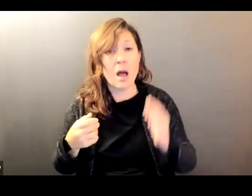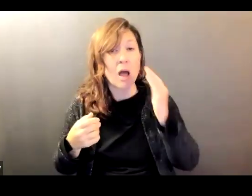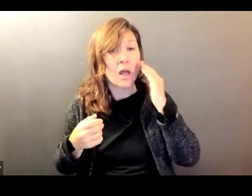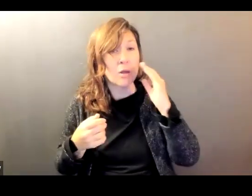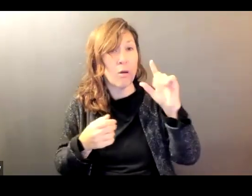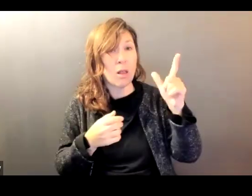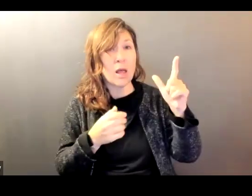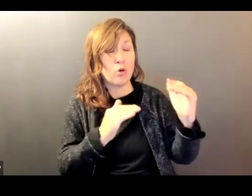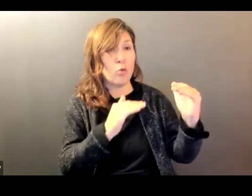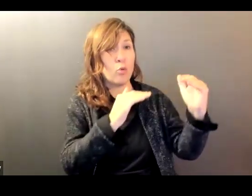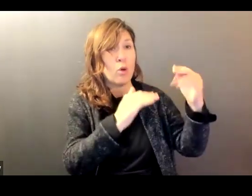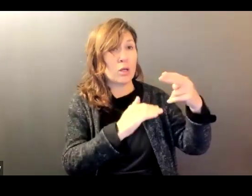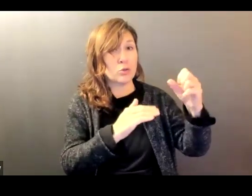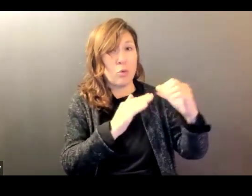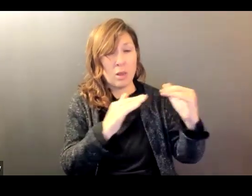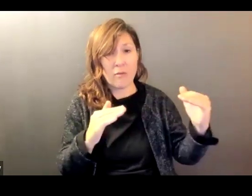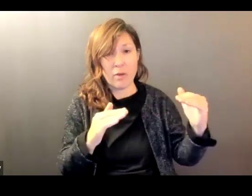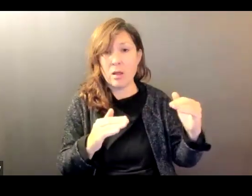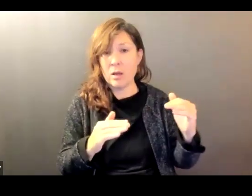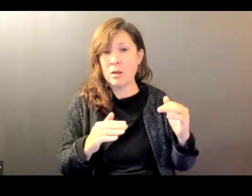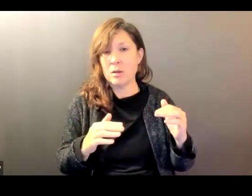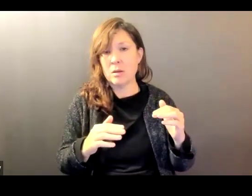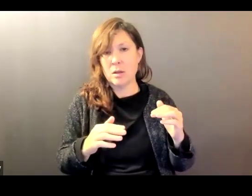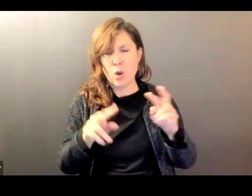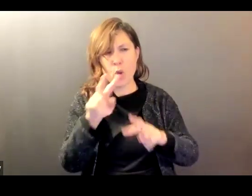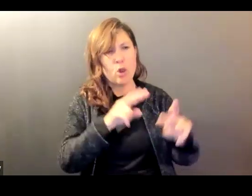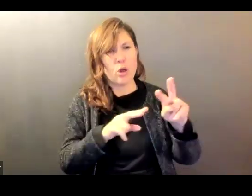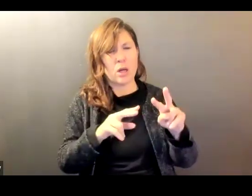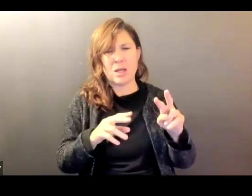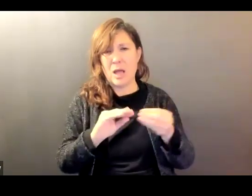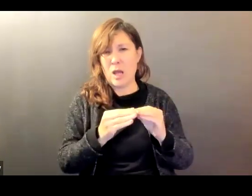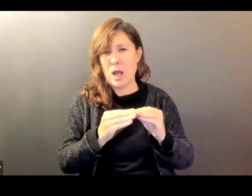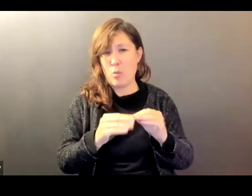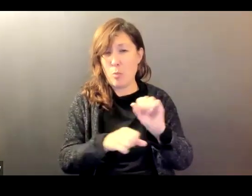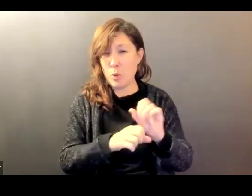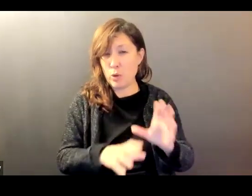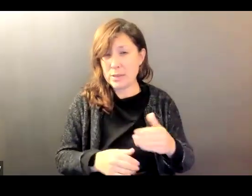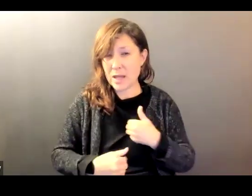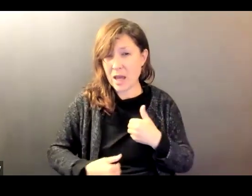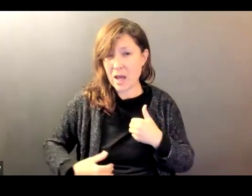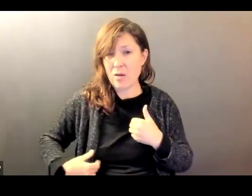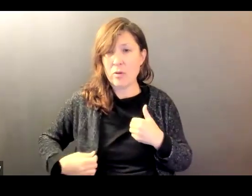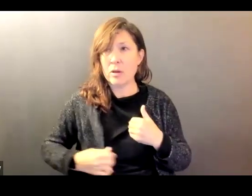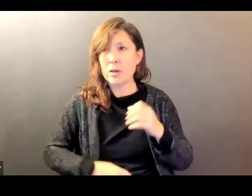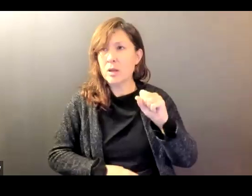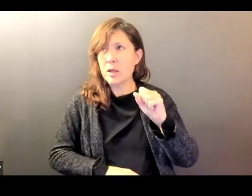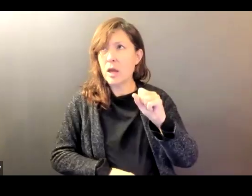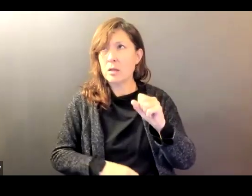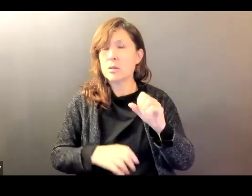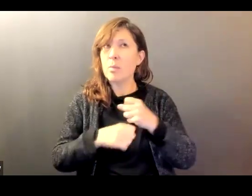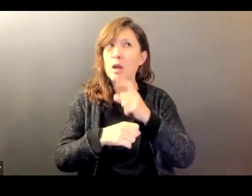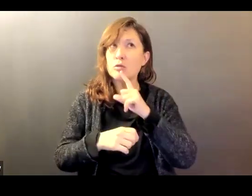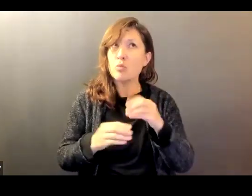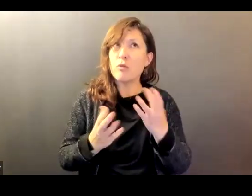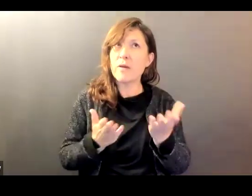for inclusion, that we have to look at the service delivery model. But most importantly, when we look at our data, we need to focus on literacy and